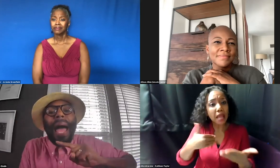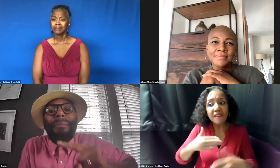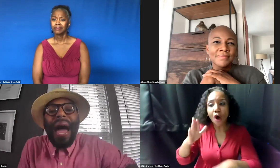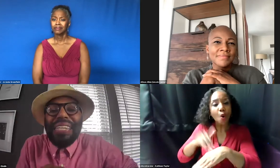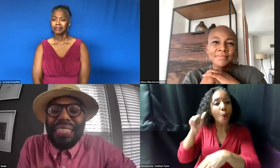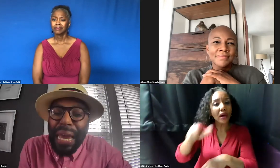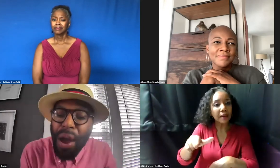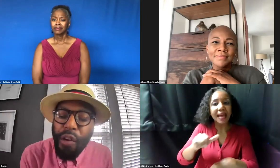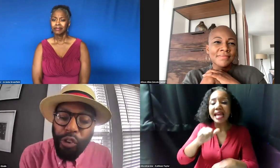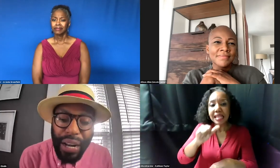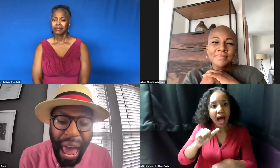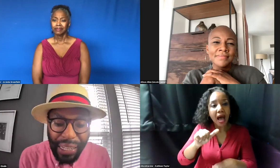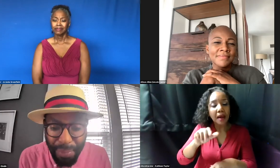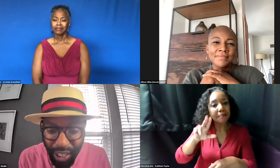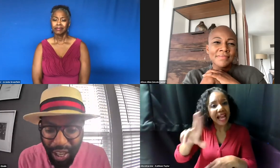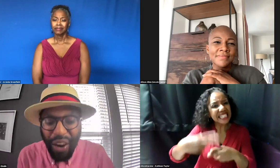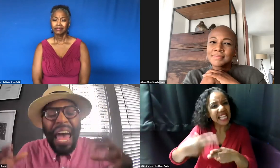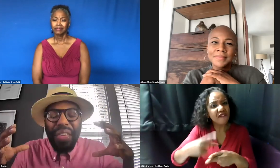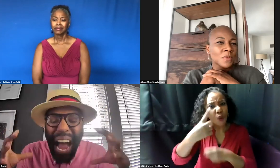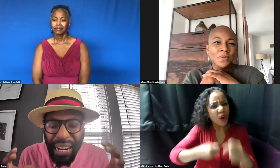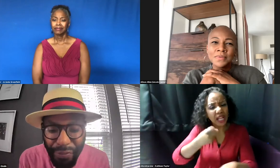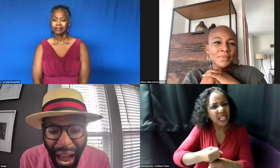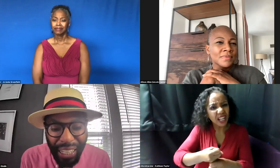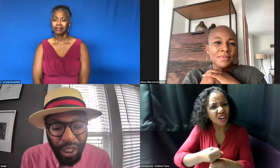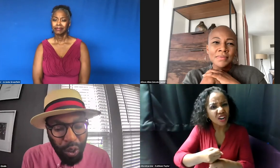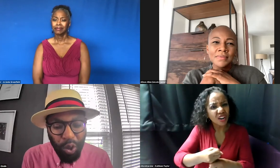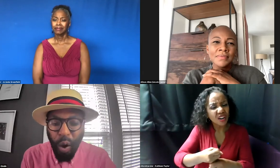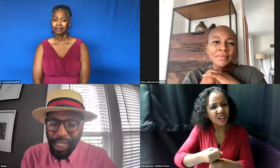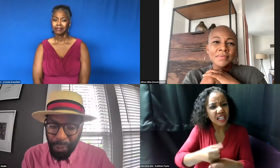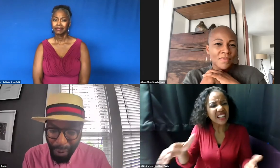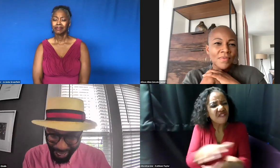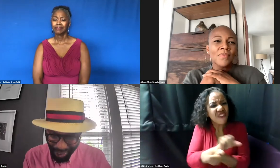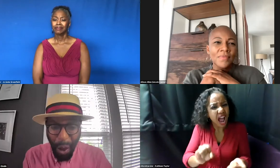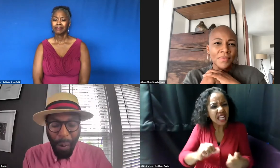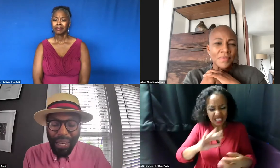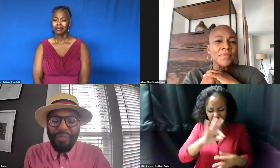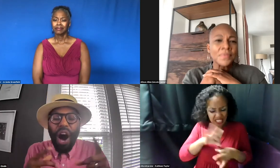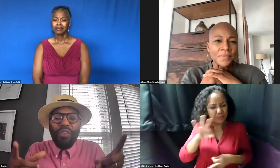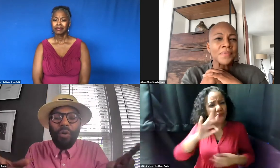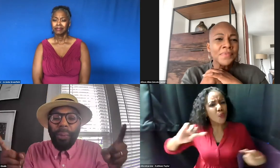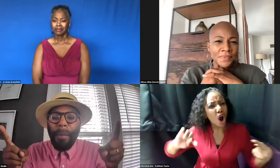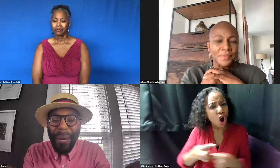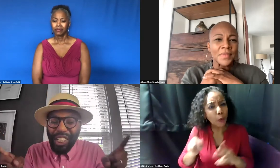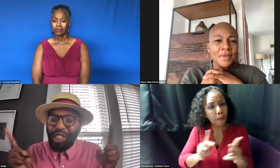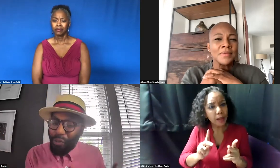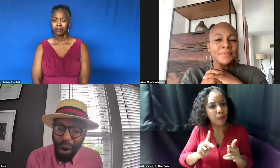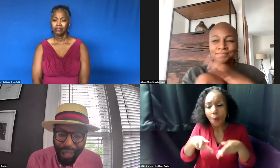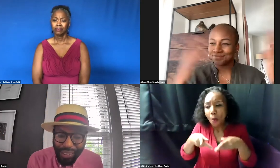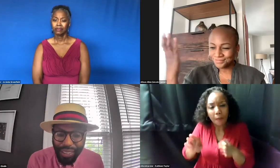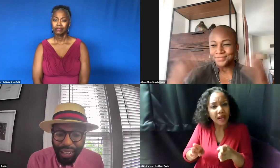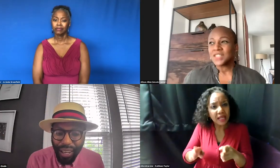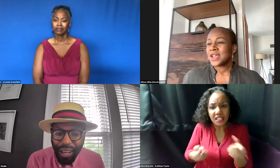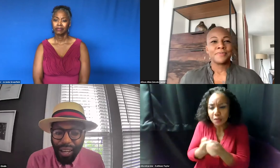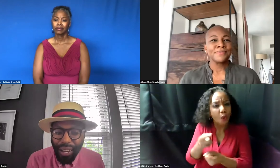him not by his name for an academic year. The kind of violence we do to our spirits when we give other folks the permission to affirm